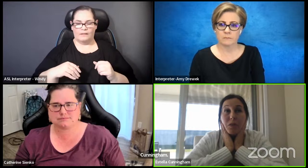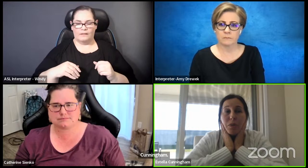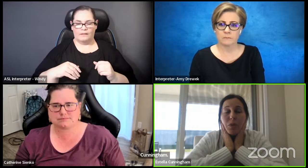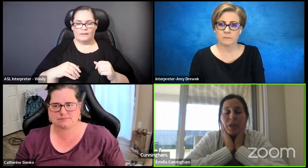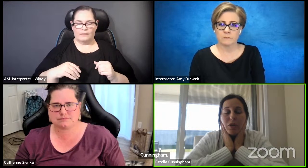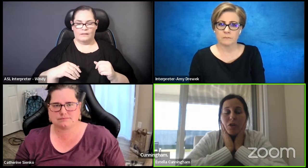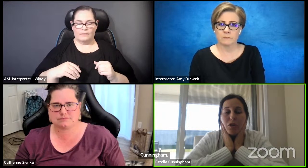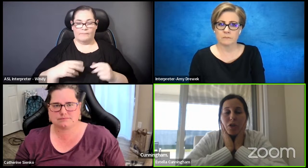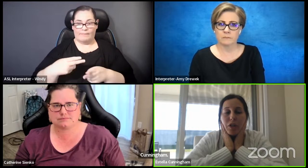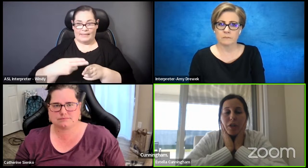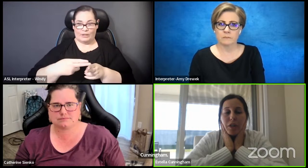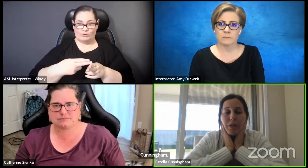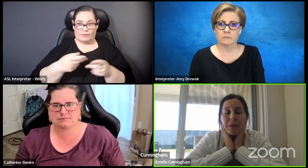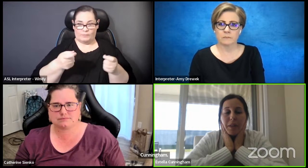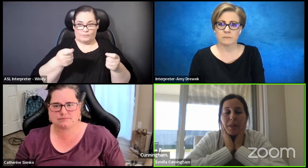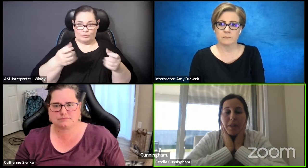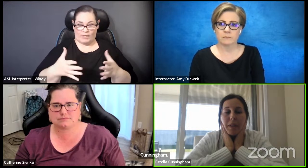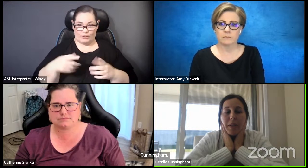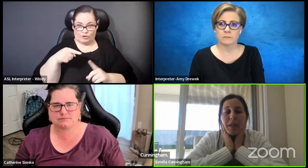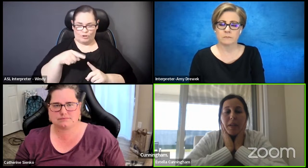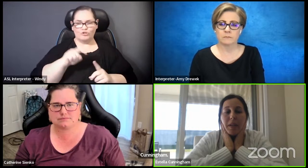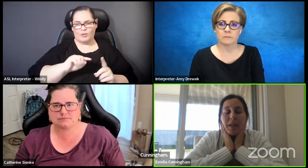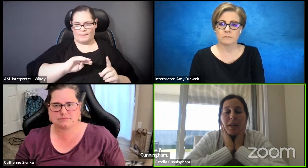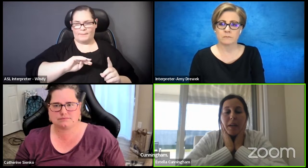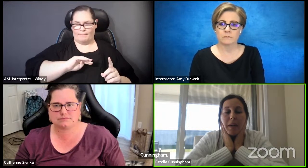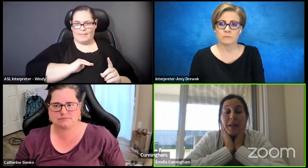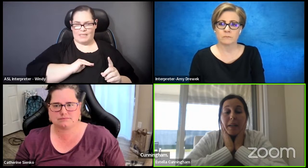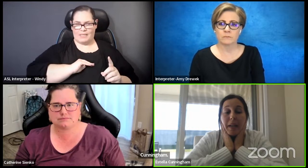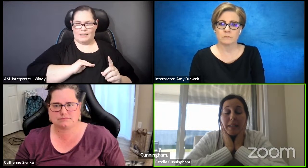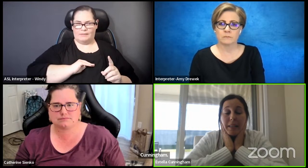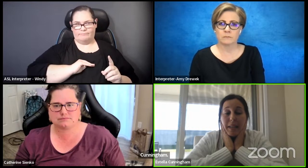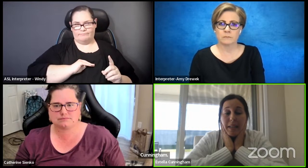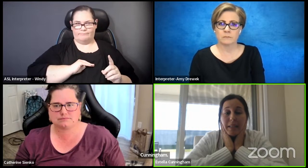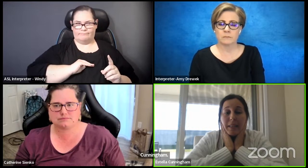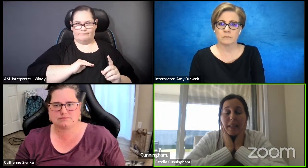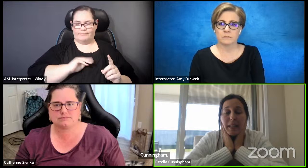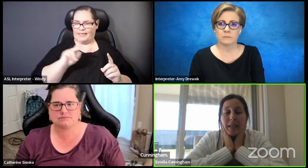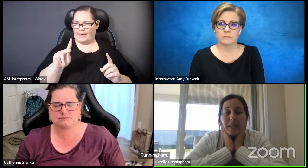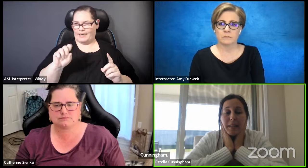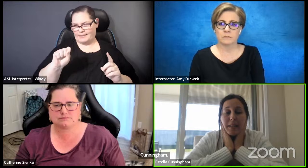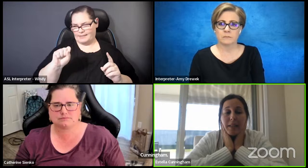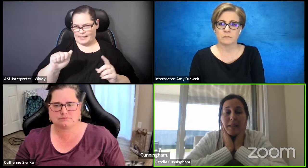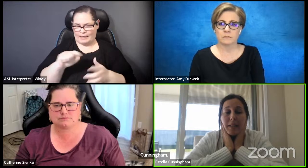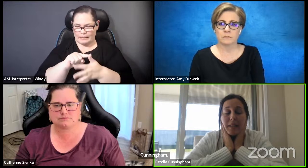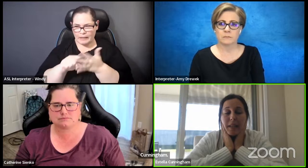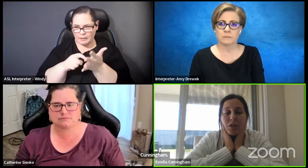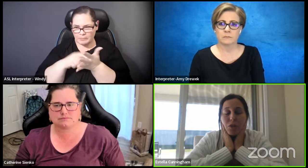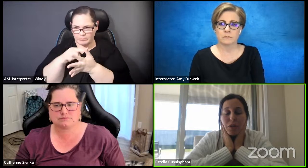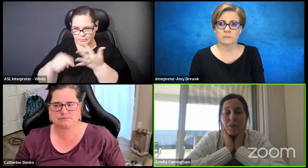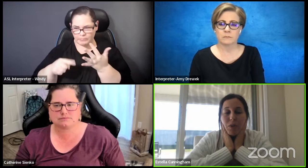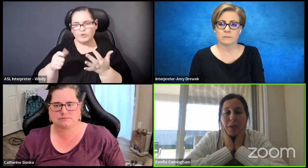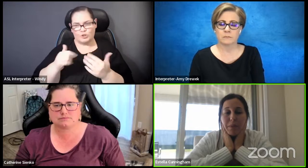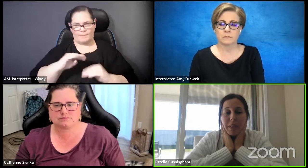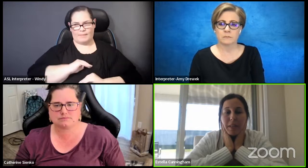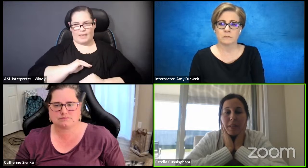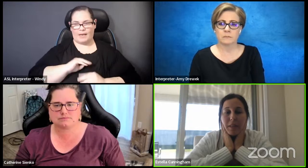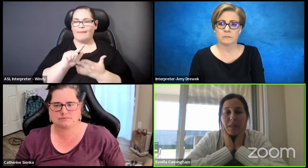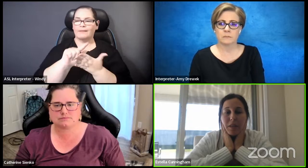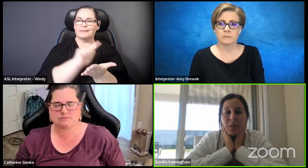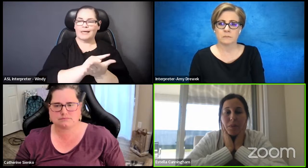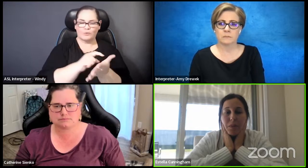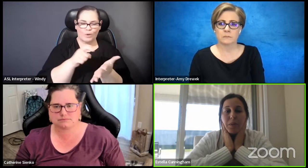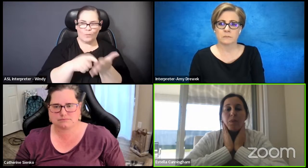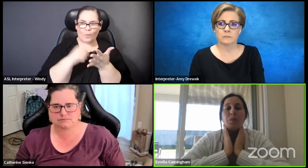an interim director should, meet the KSAs and the statutory requirements.